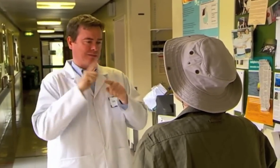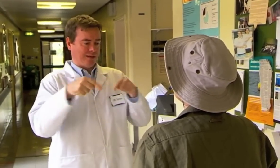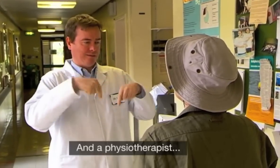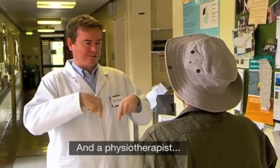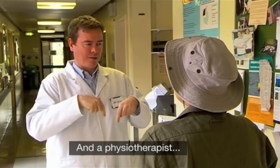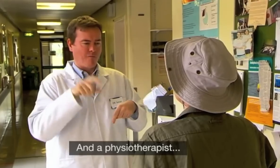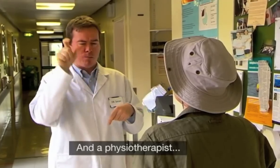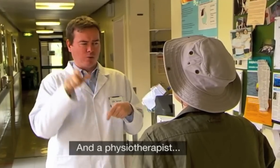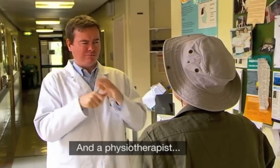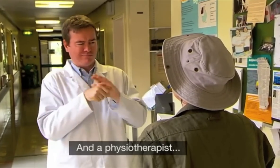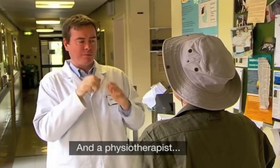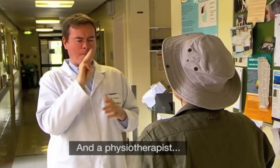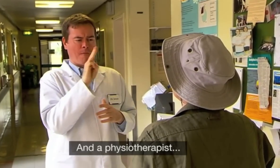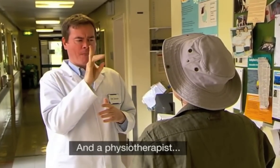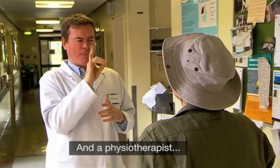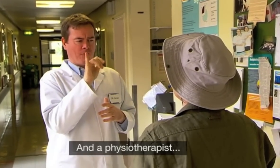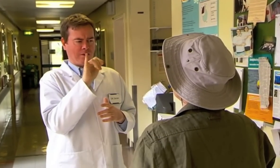And a physiotherapist